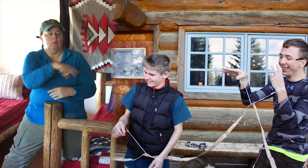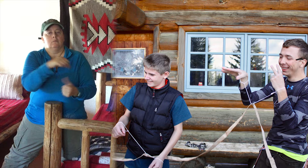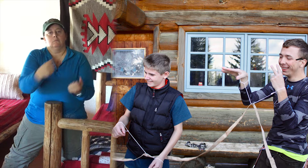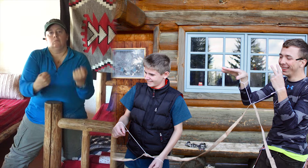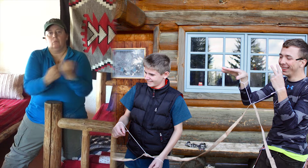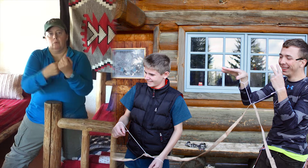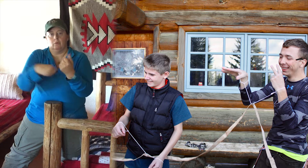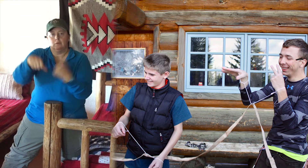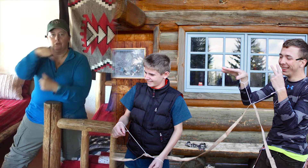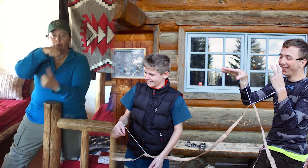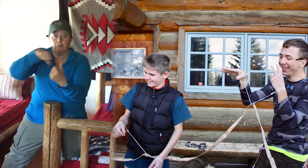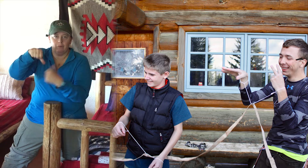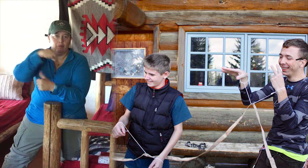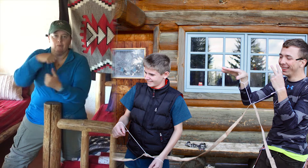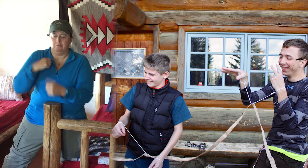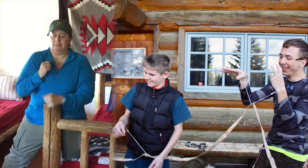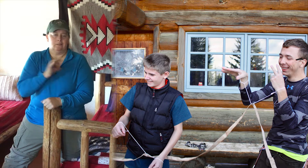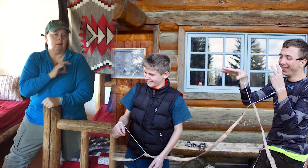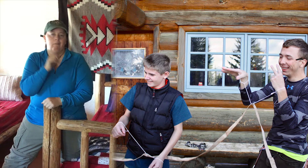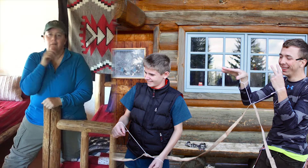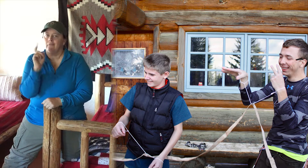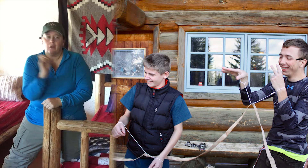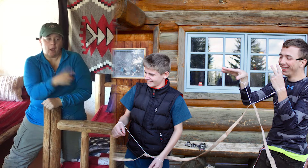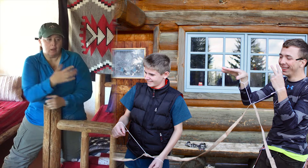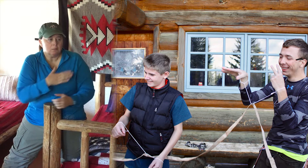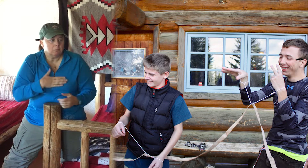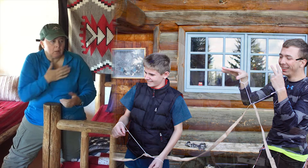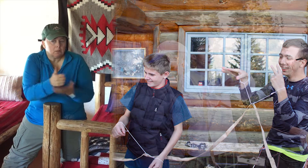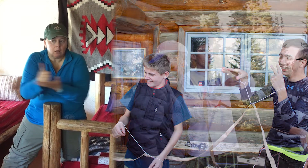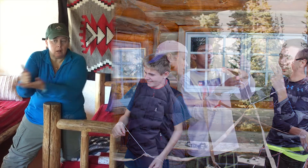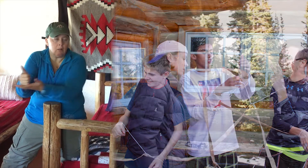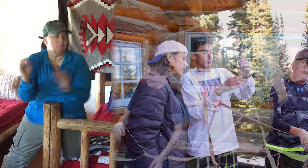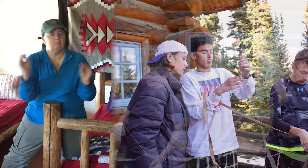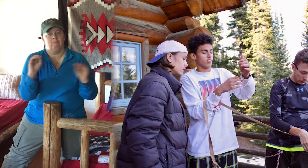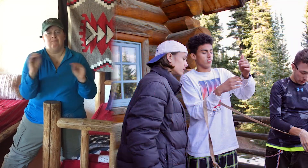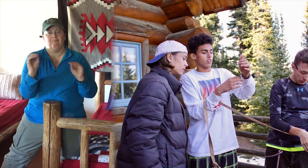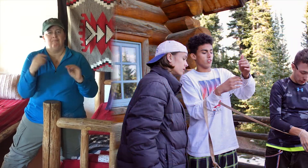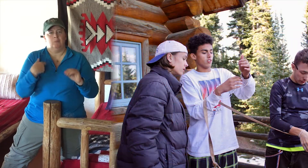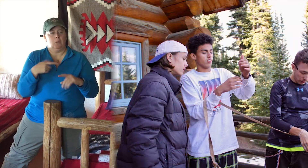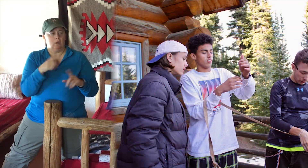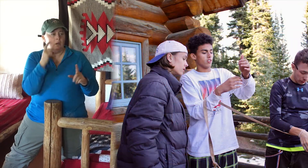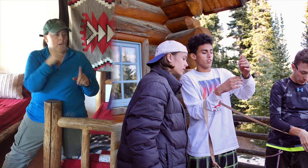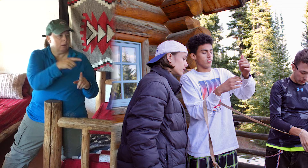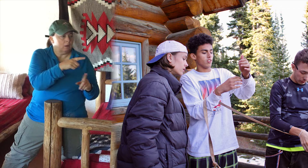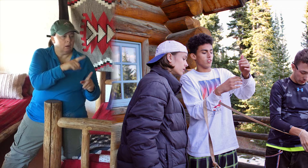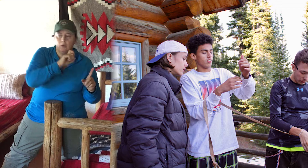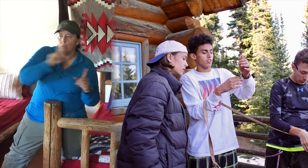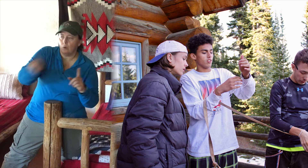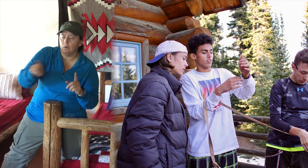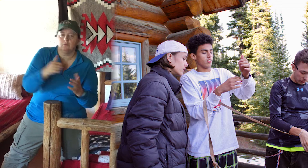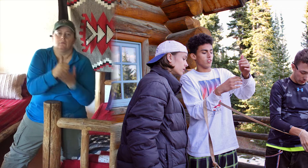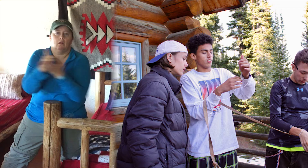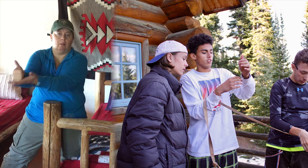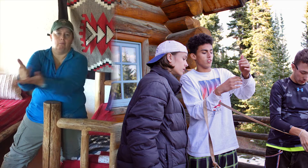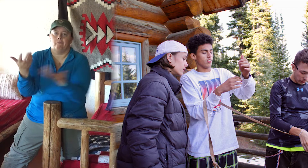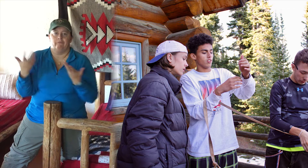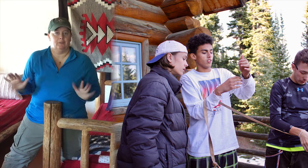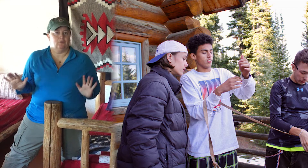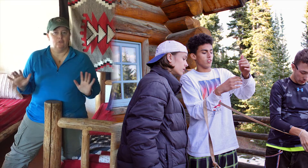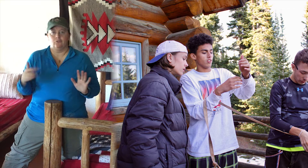much they supported each other. Staff didn't have to ask them to help each other. They just did it on their own. They would go and help each other. We didn't have